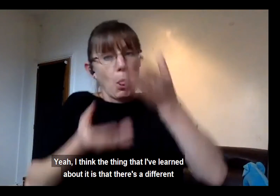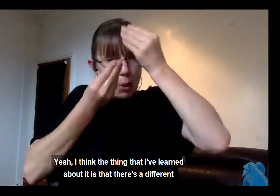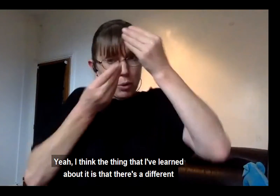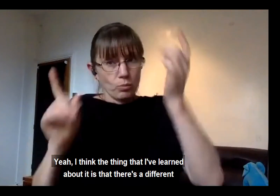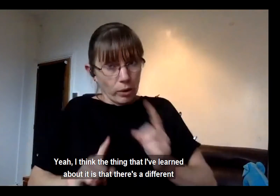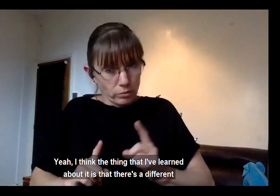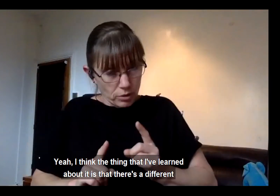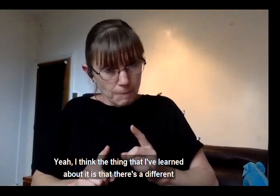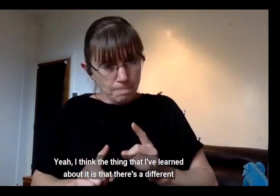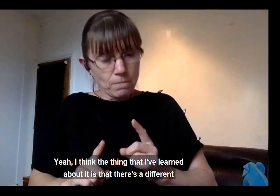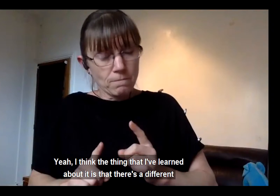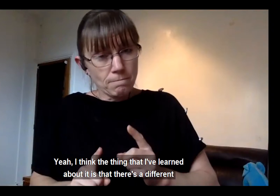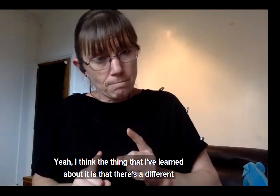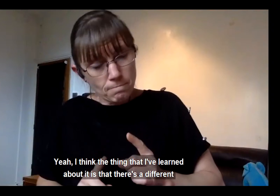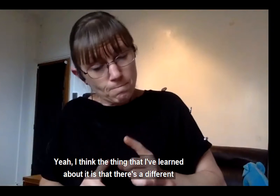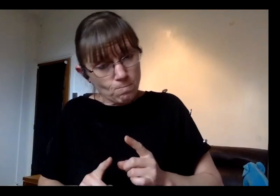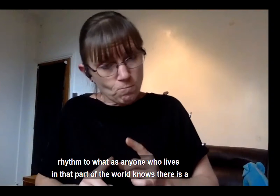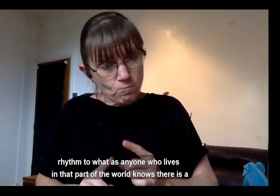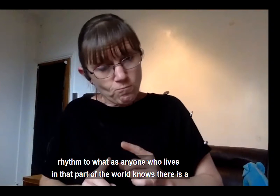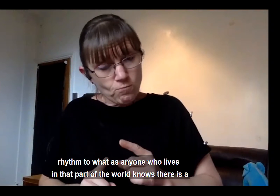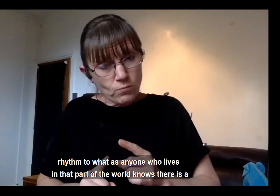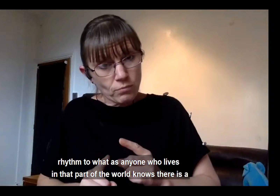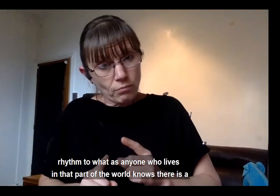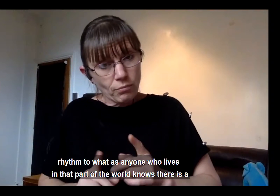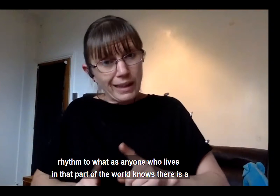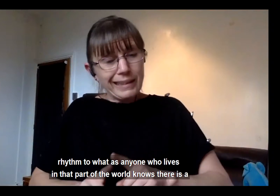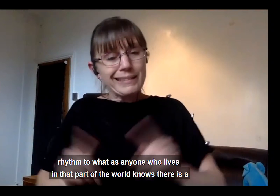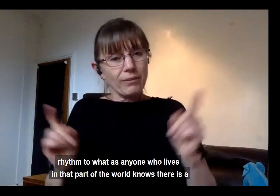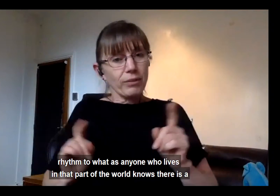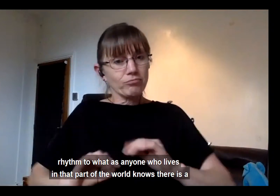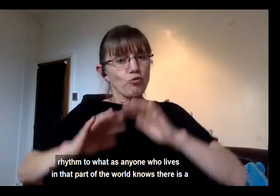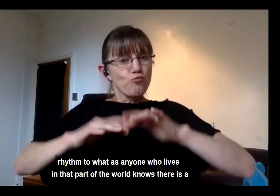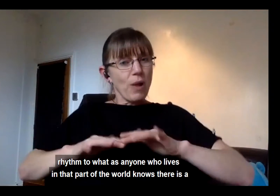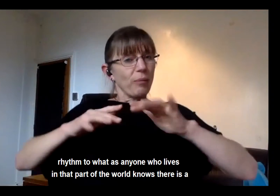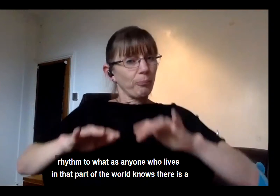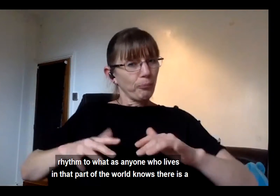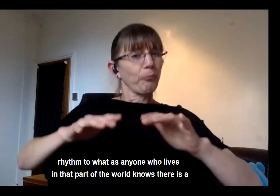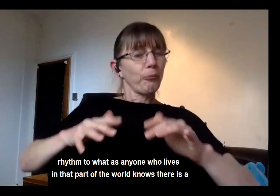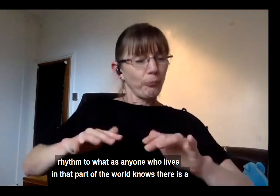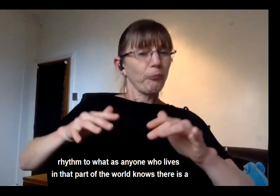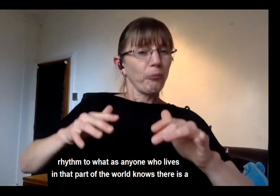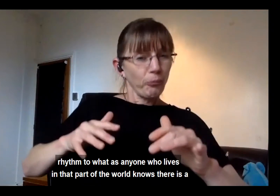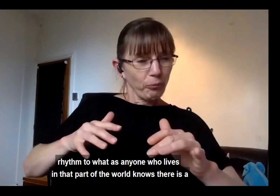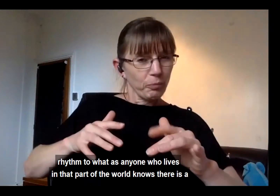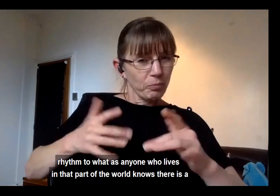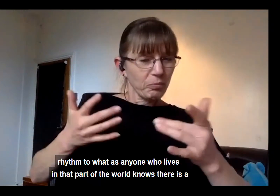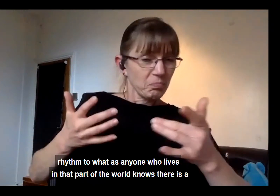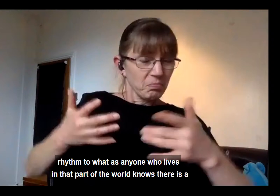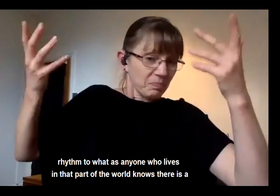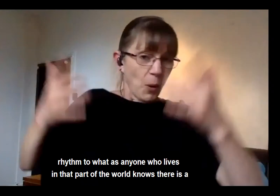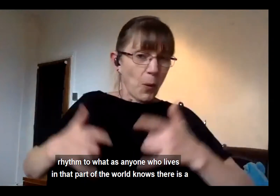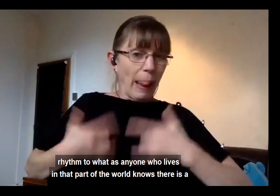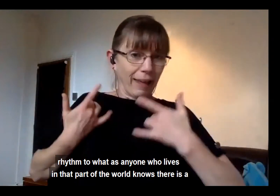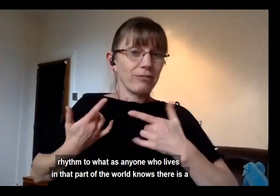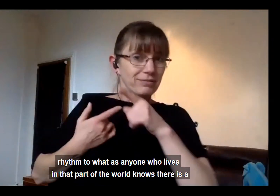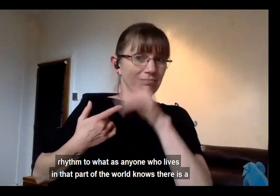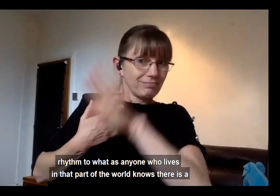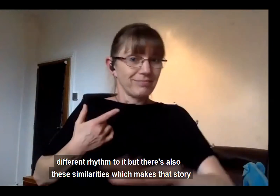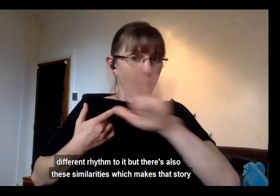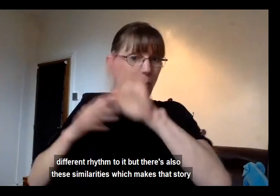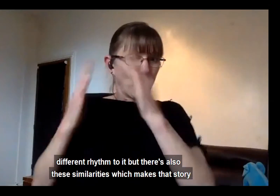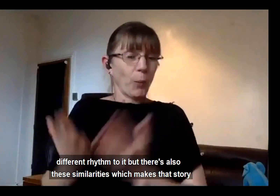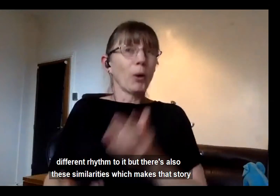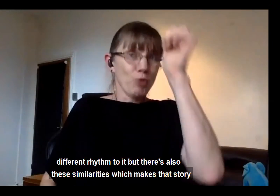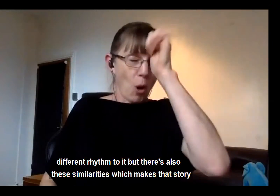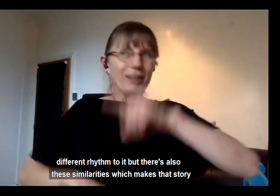is that there's a different rhythm to what, as anyone who lives in that part of the world knows, there